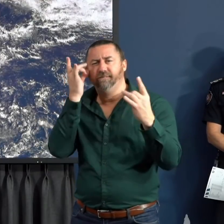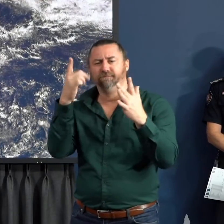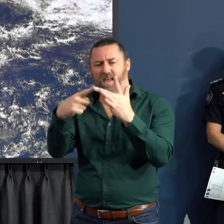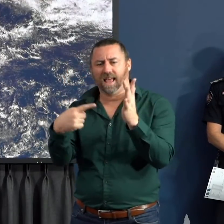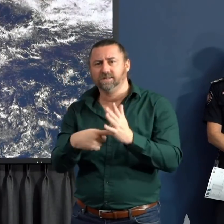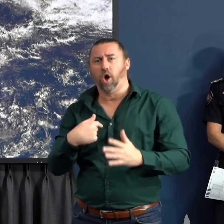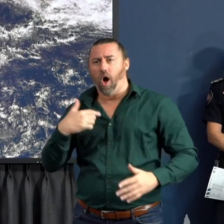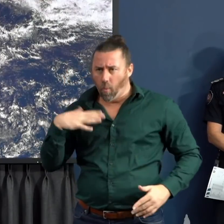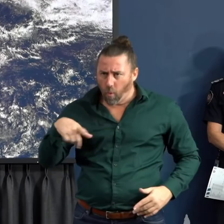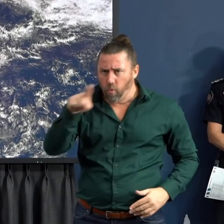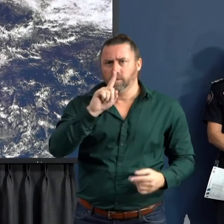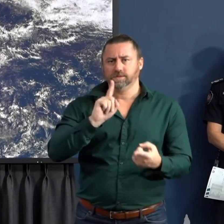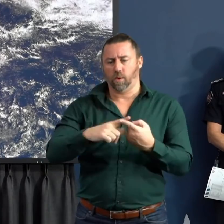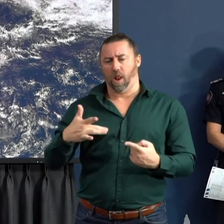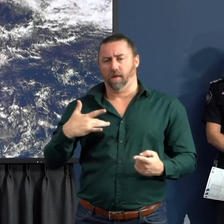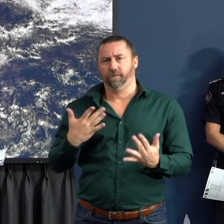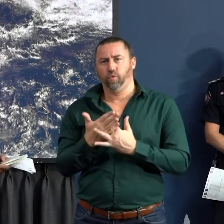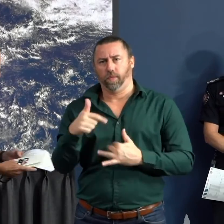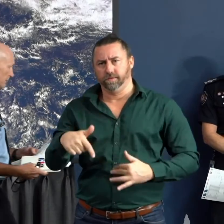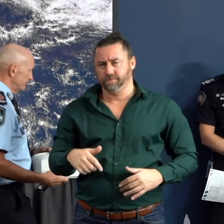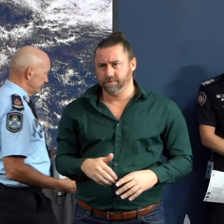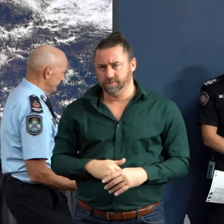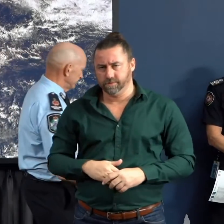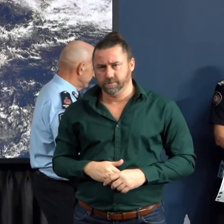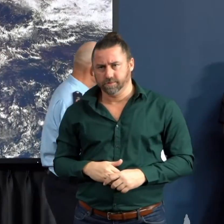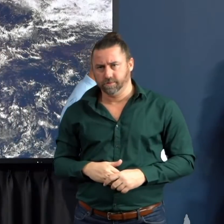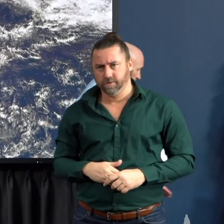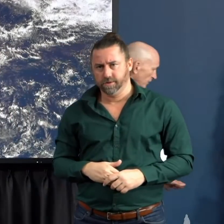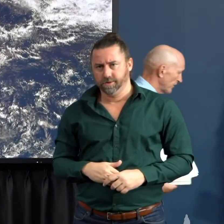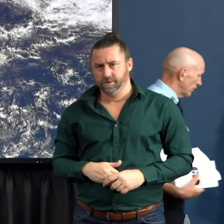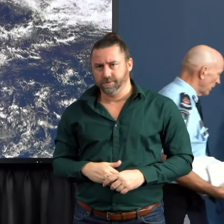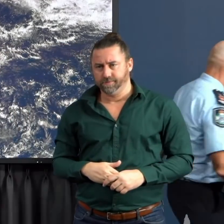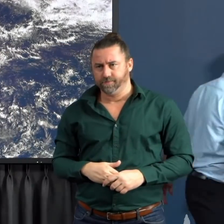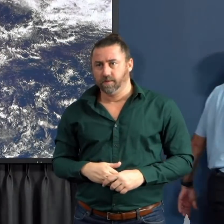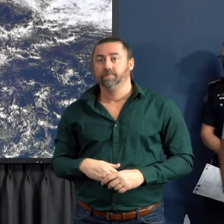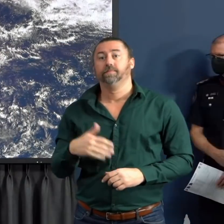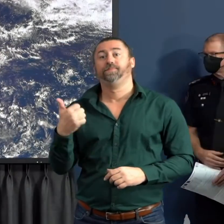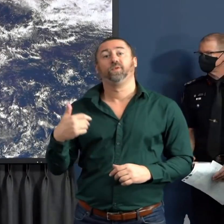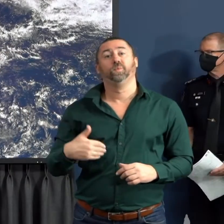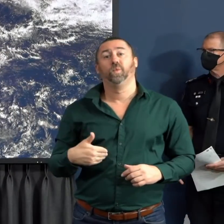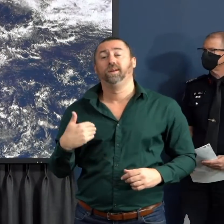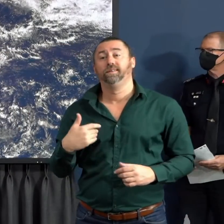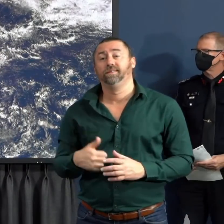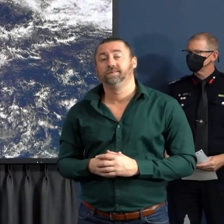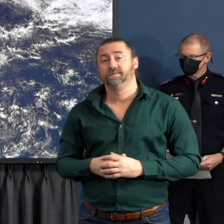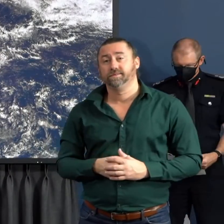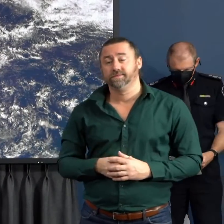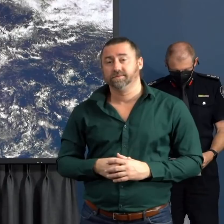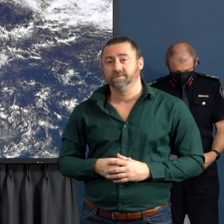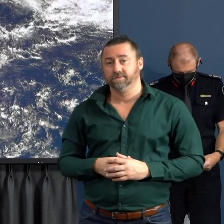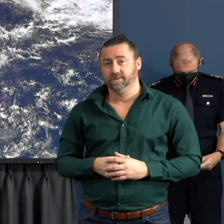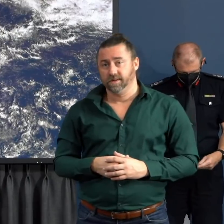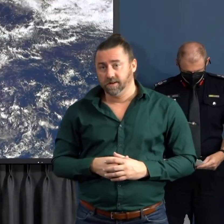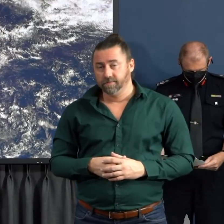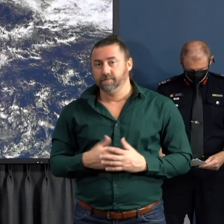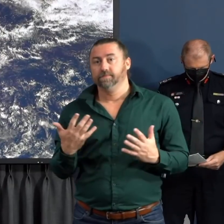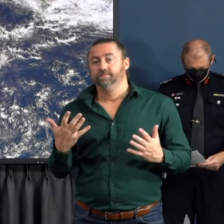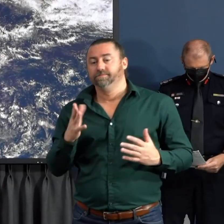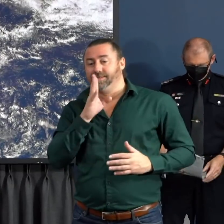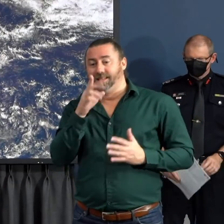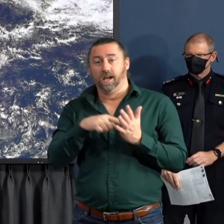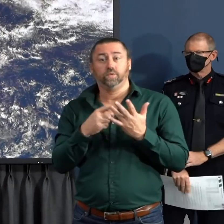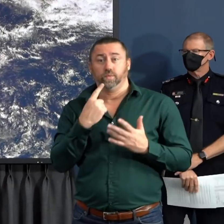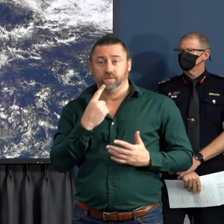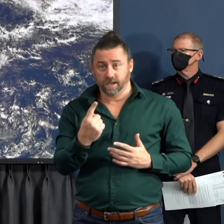everyone alive. Thank you, Premier. Thank you. Good morning, everyone. Sadly, we've